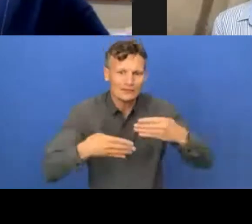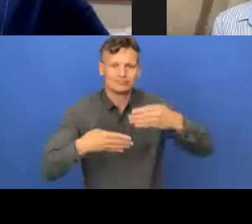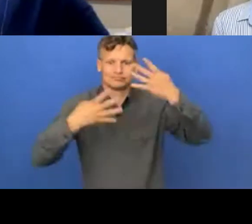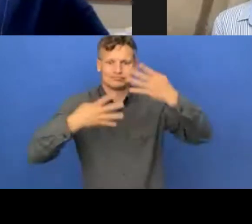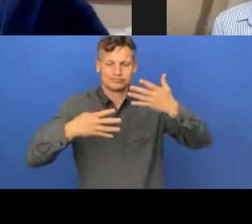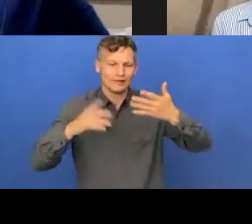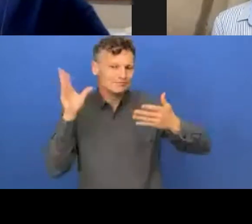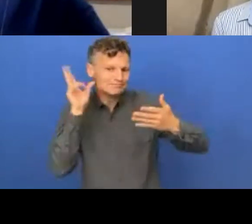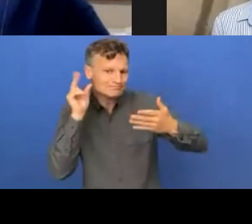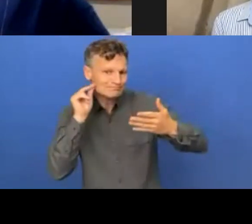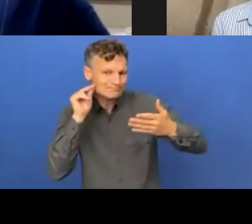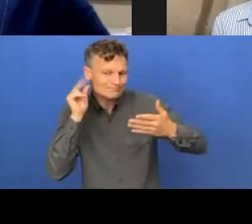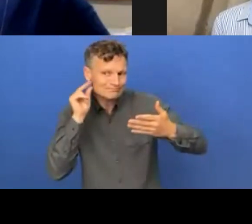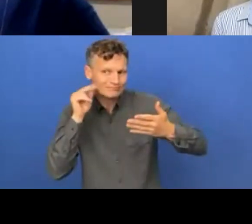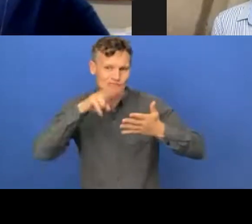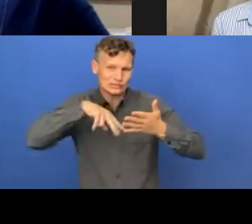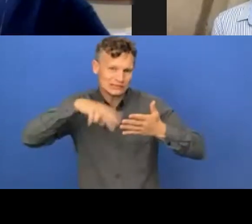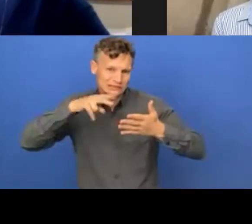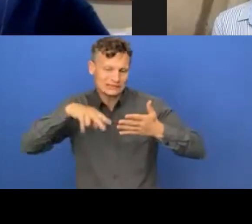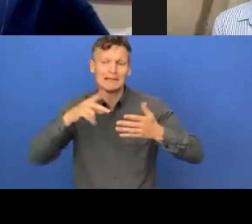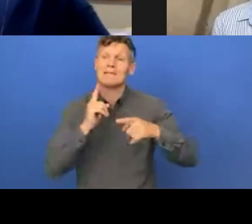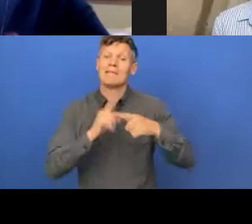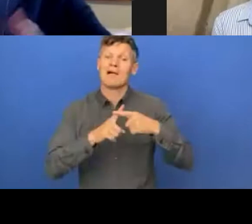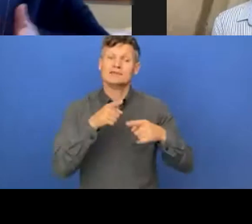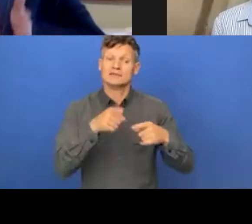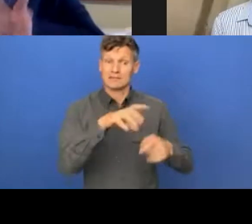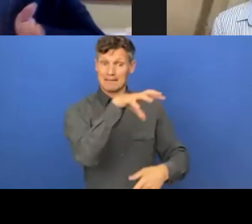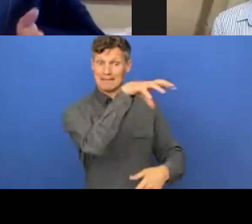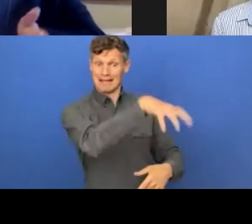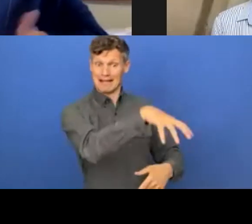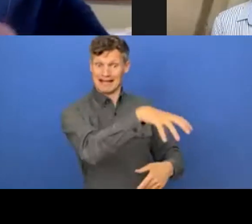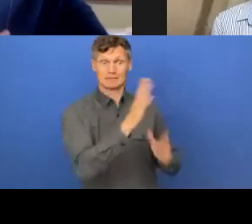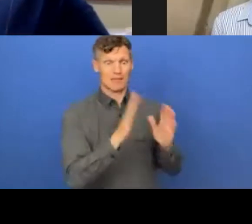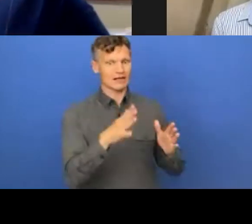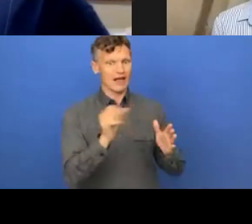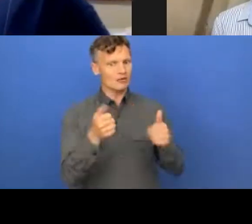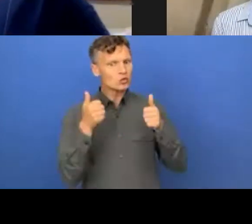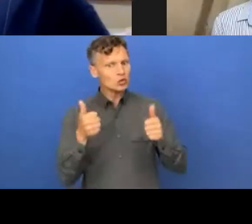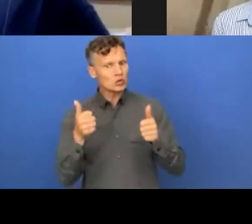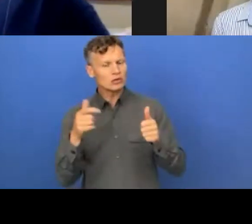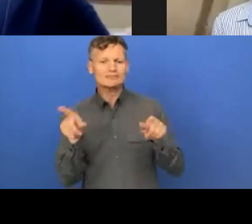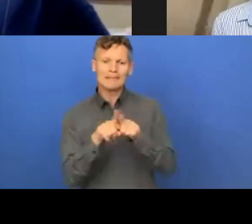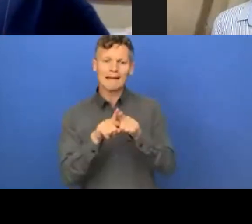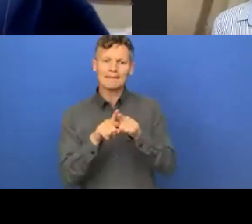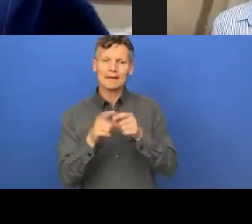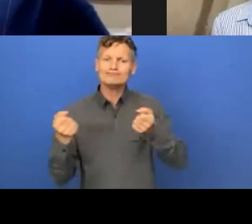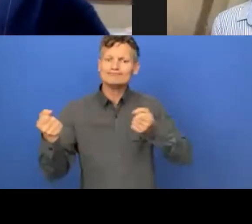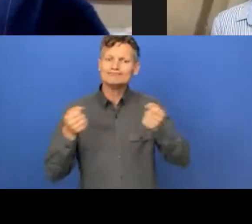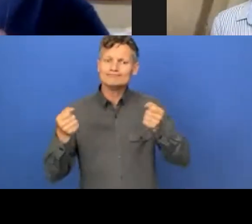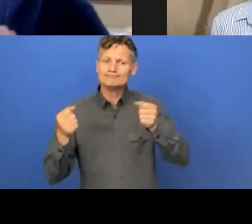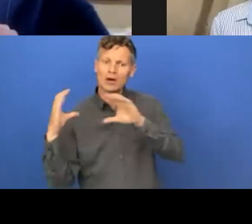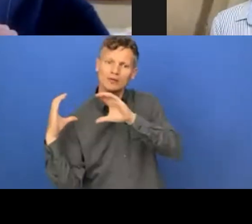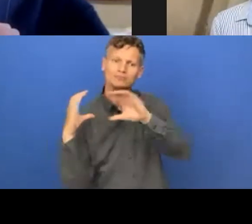accessible venues, providing accessible transport, and managing the timing of the process to ensure that